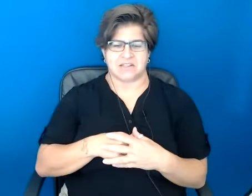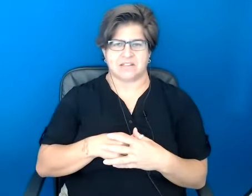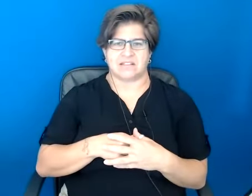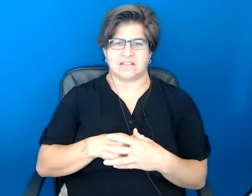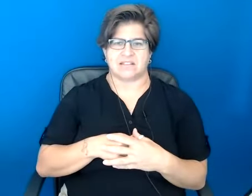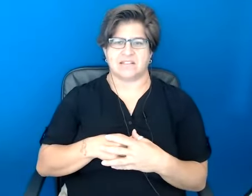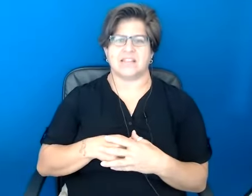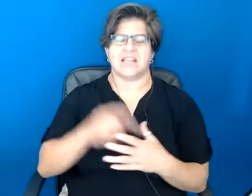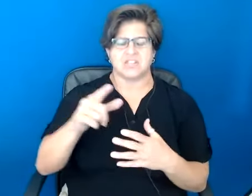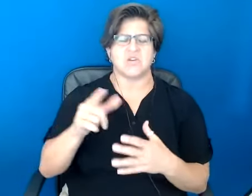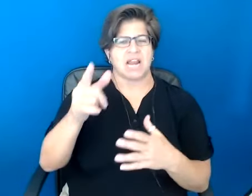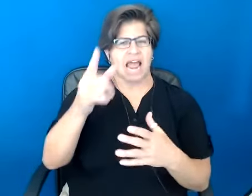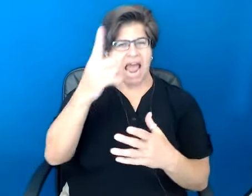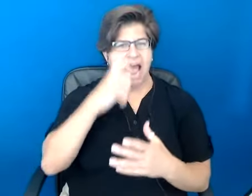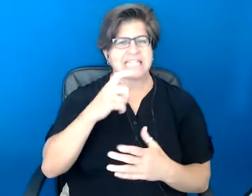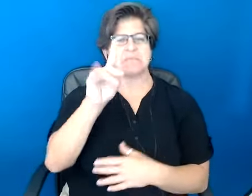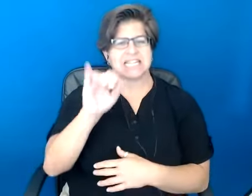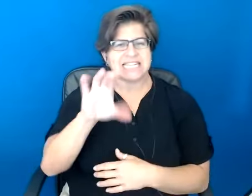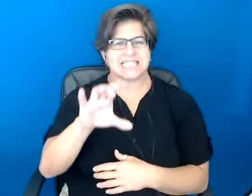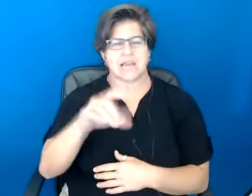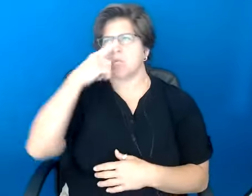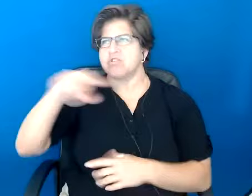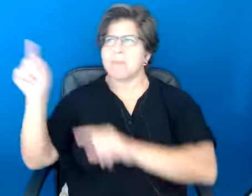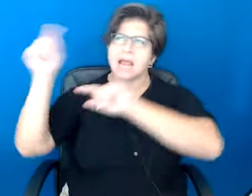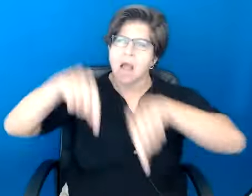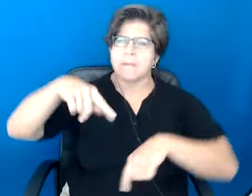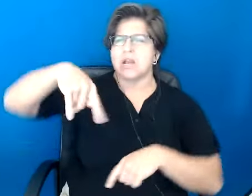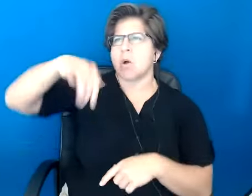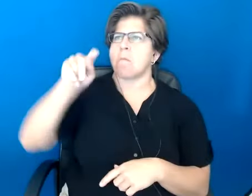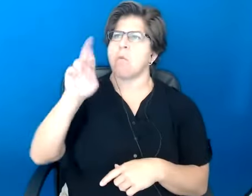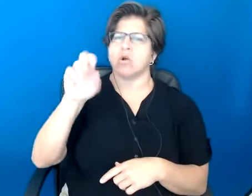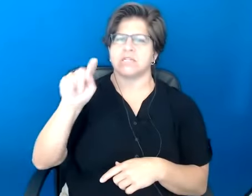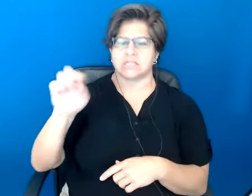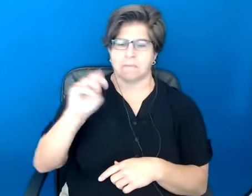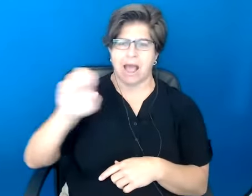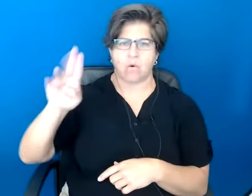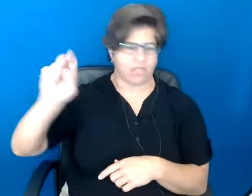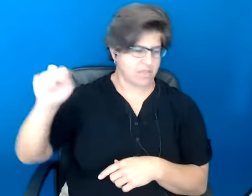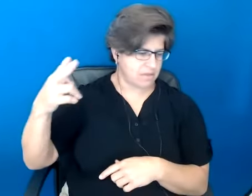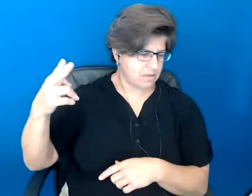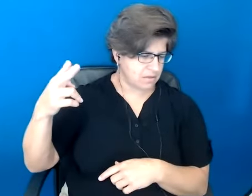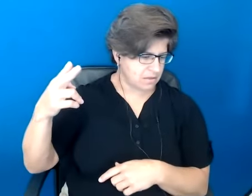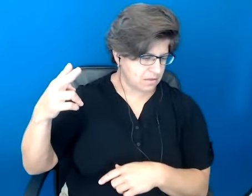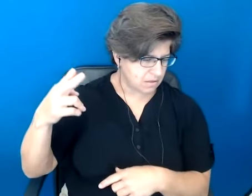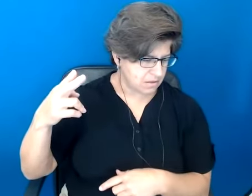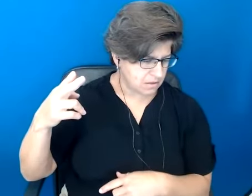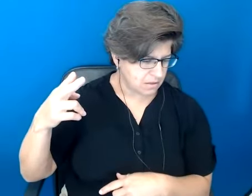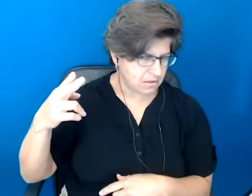him, "She's frightening the life out of me. She's talking about moving into this flat." So we did. He asked me in